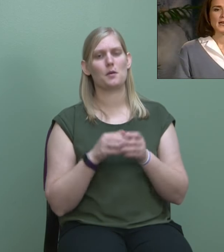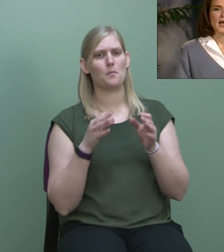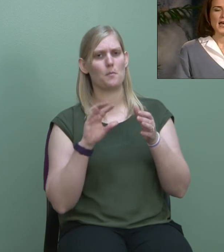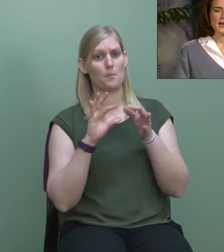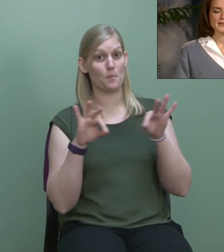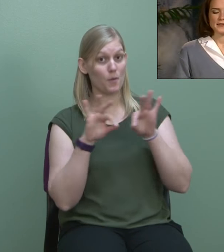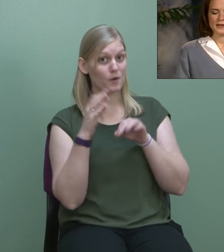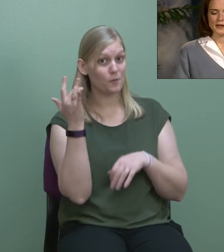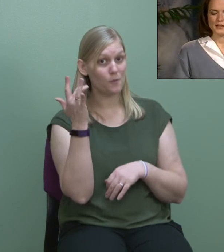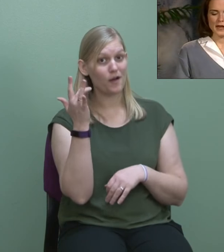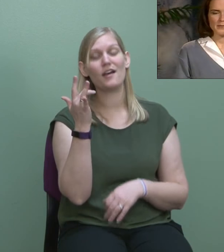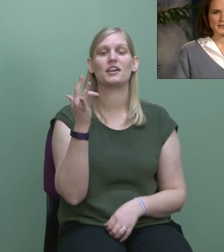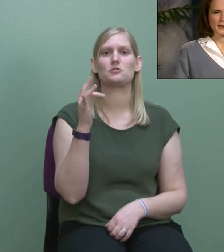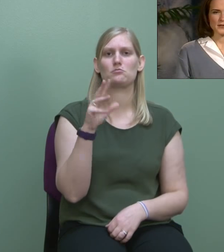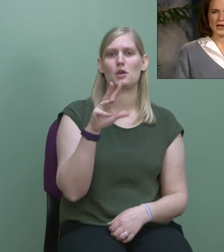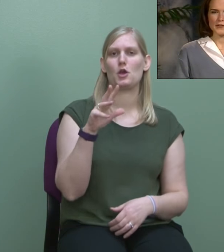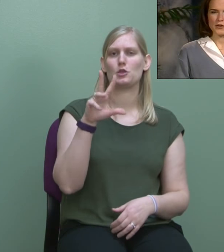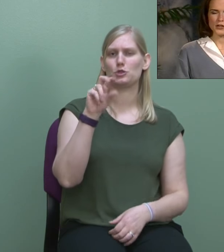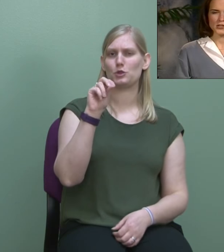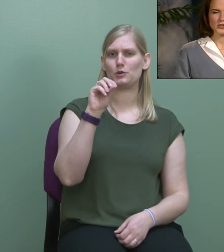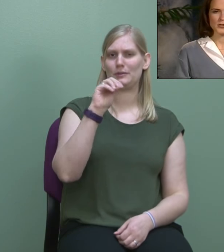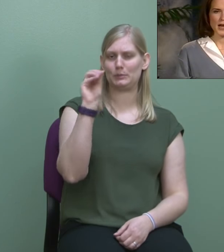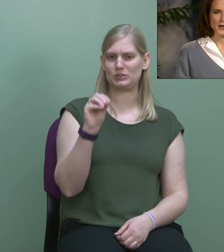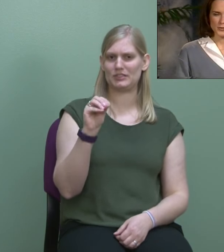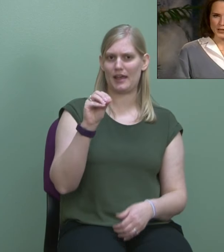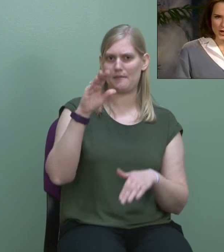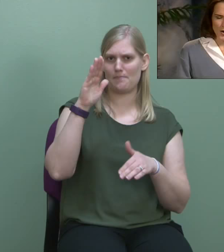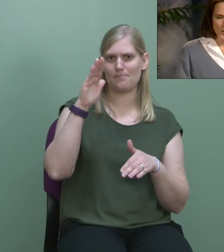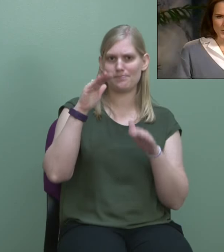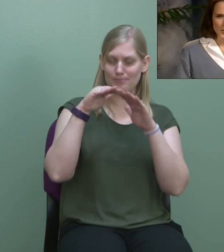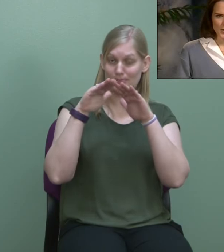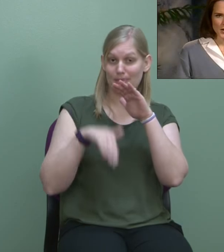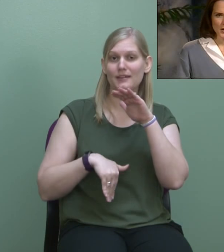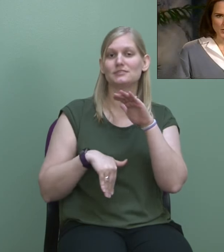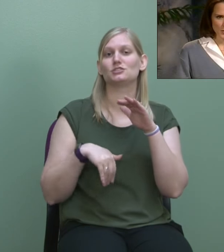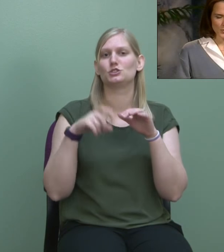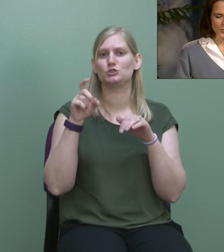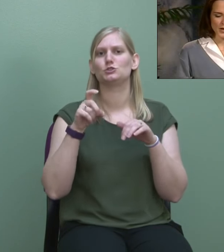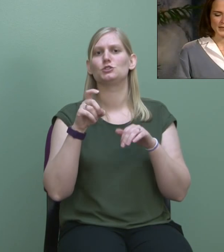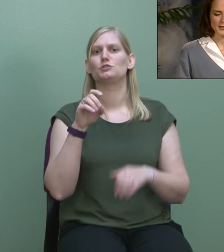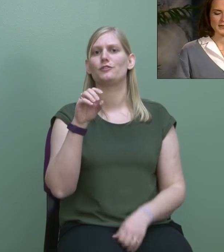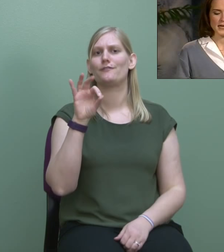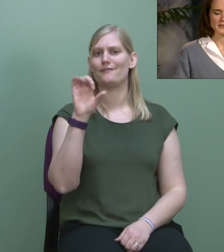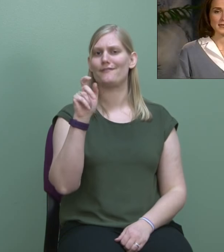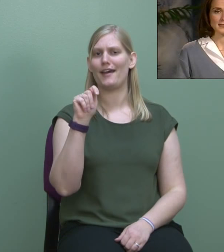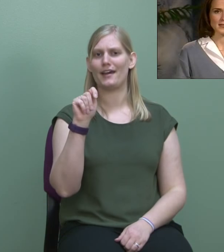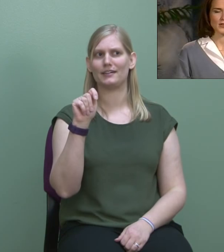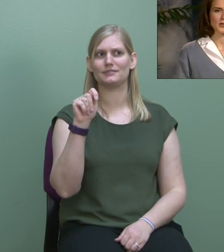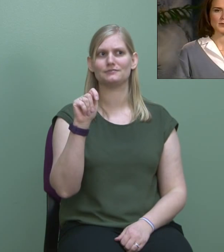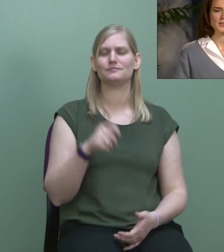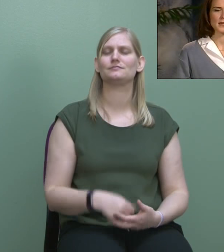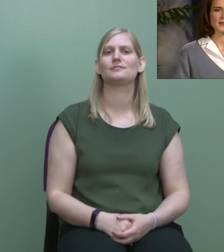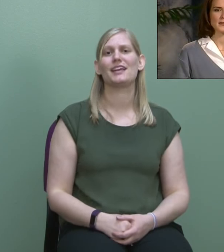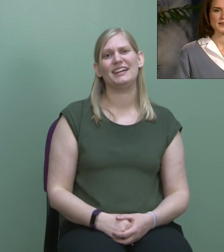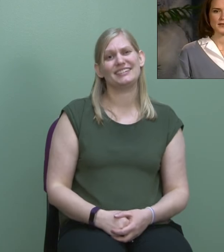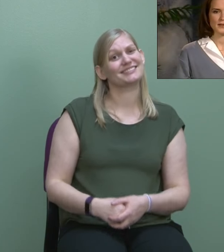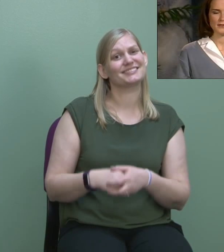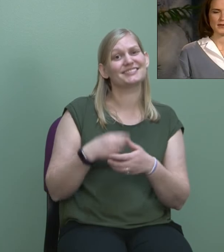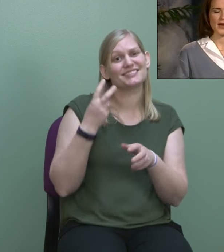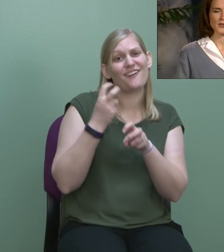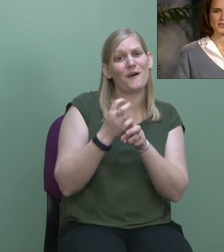fat. And that may sound kind of hard to, how do we know what contains less than